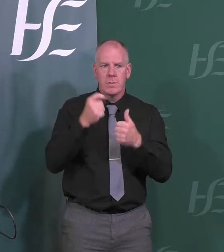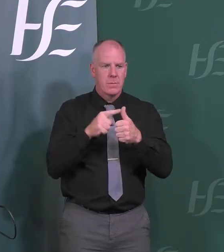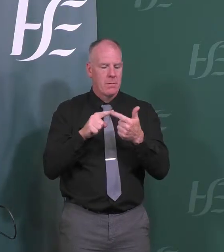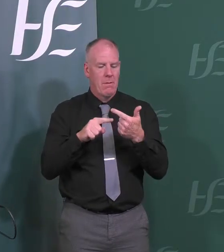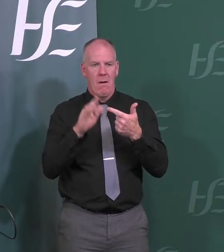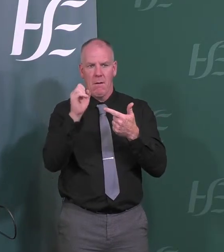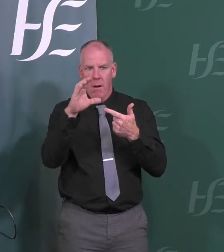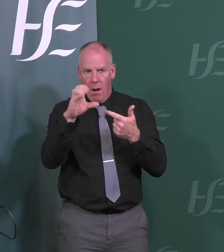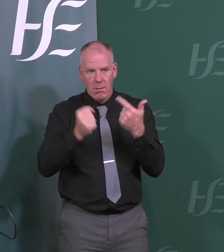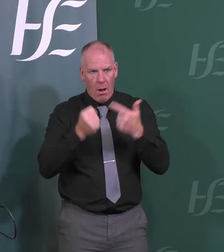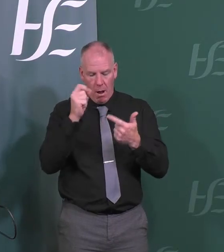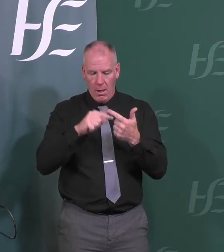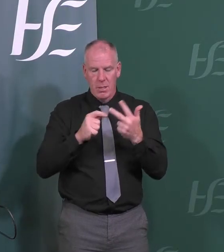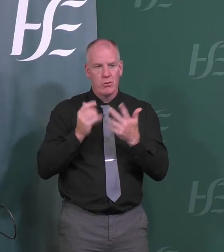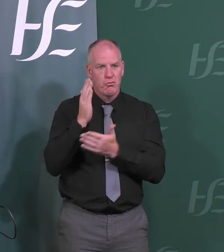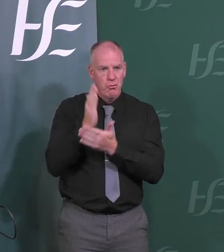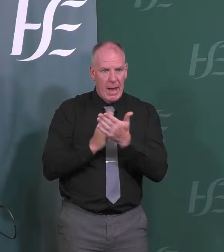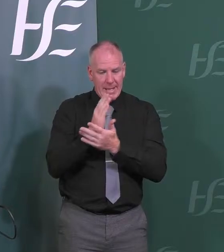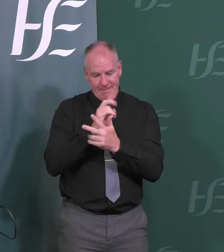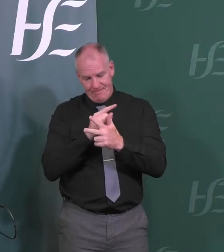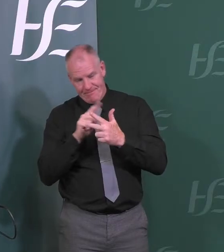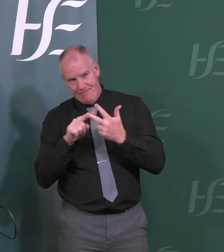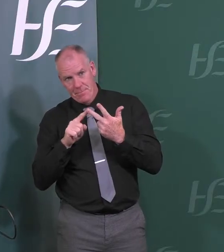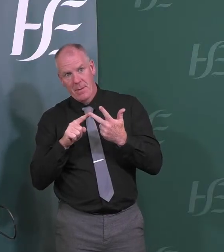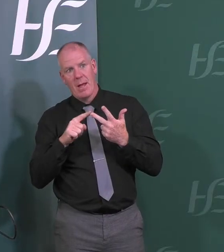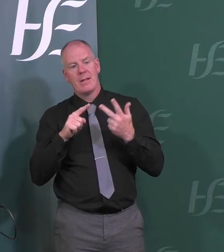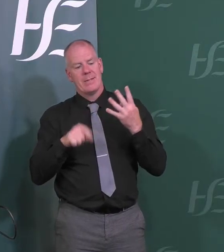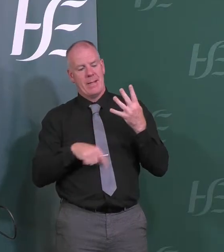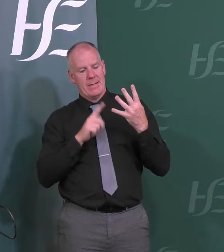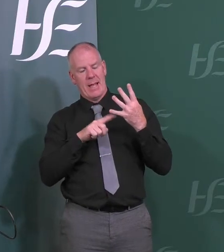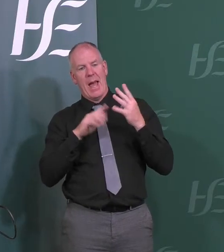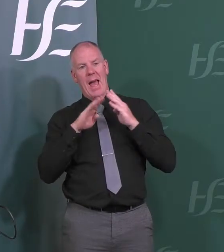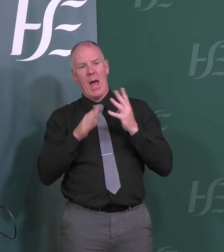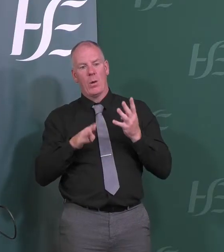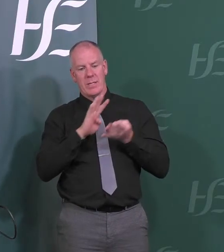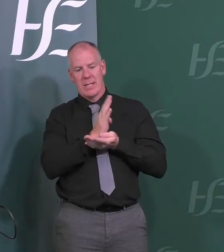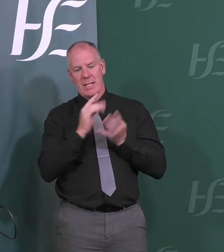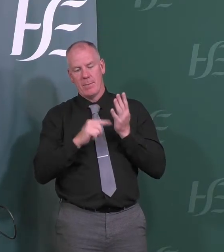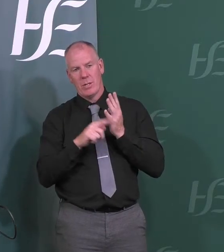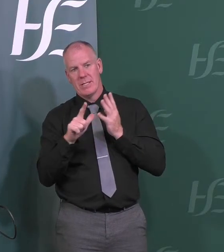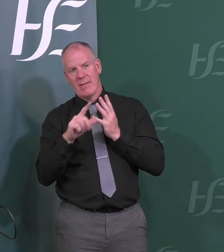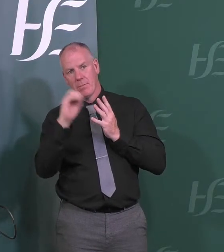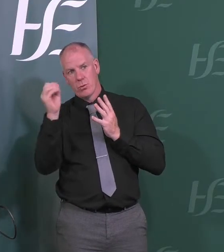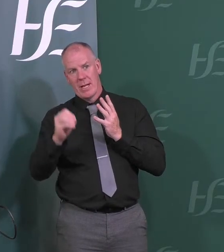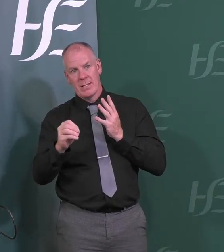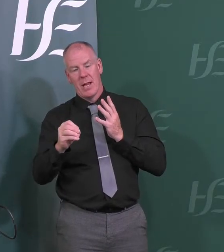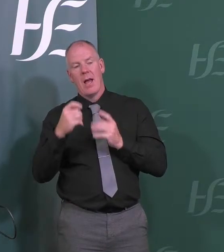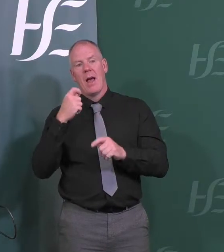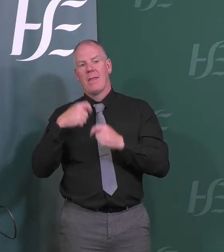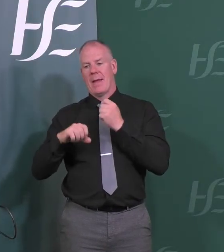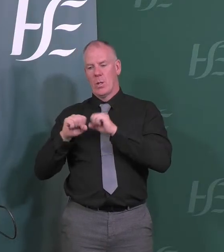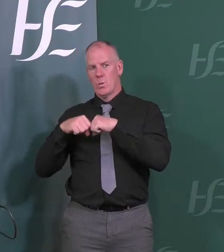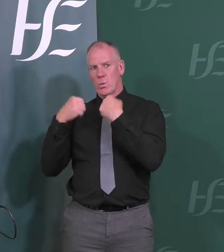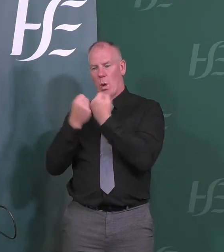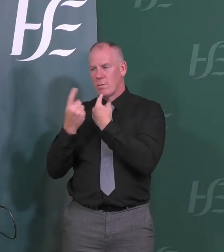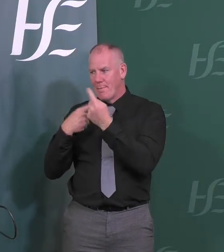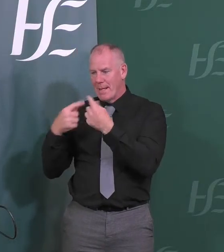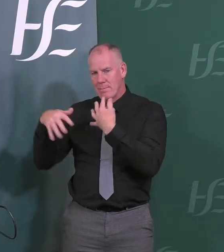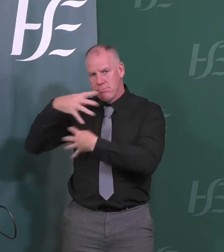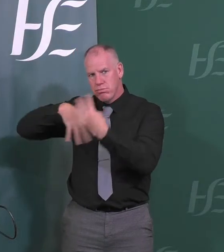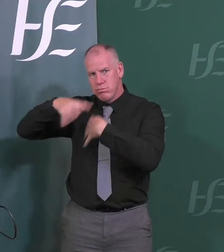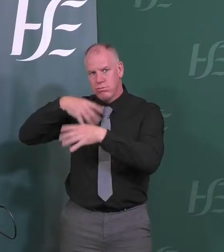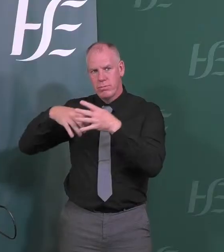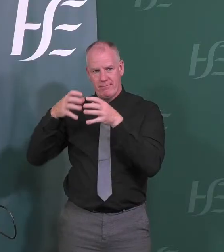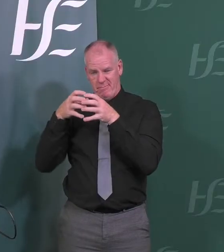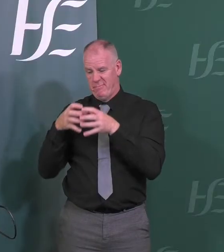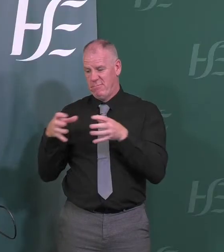trains. And after that, it comes to household again at 19.7% and social, which is increased to be expected as